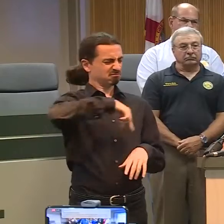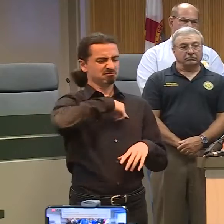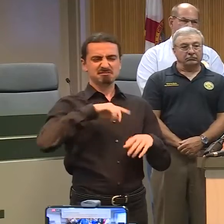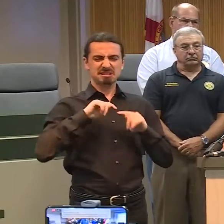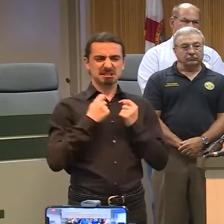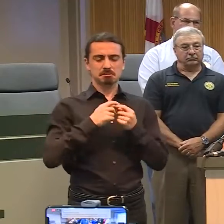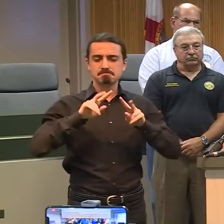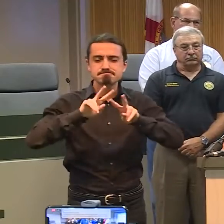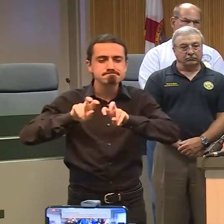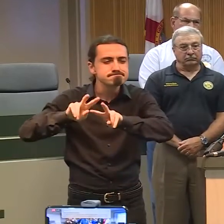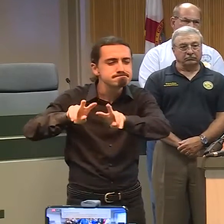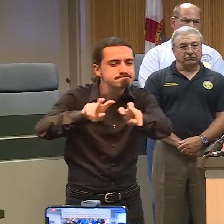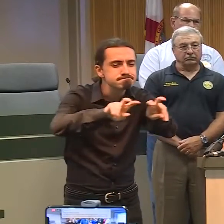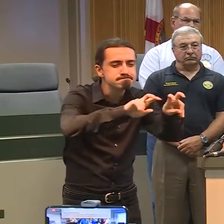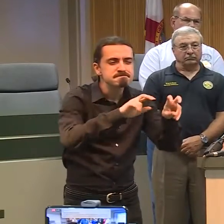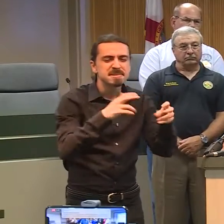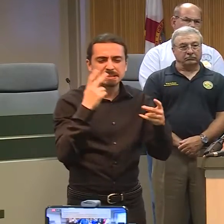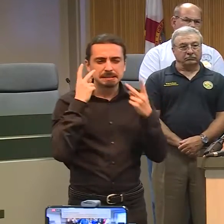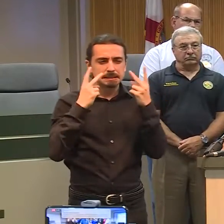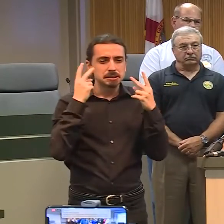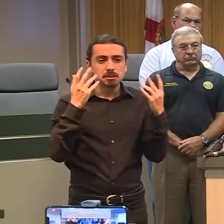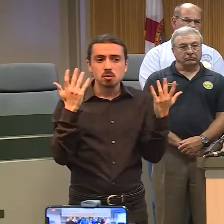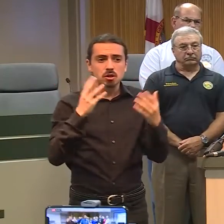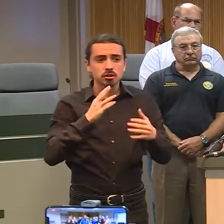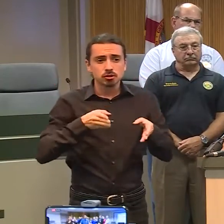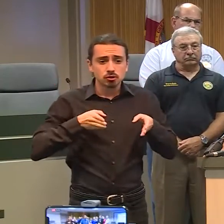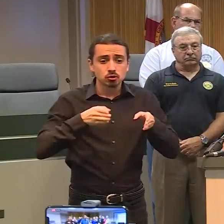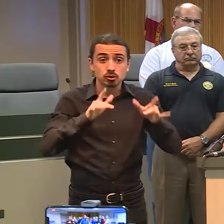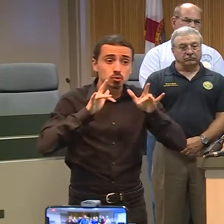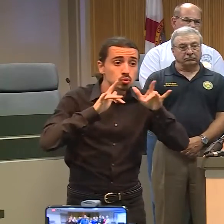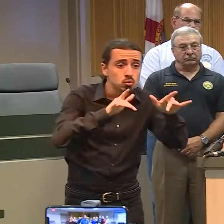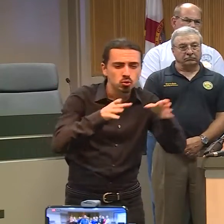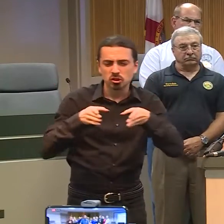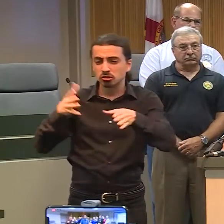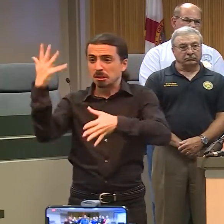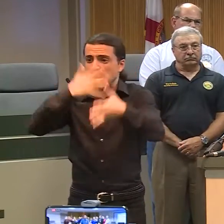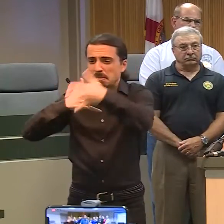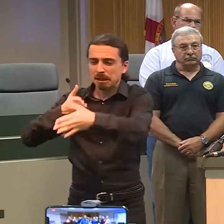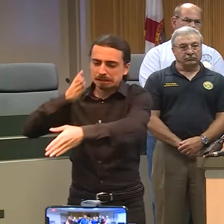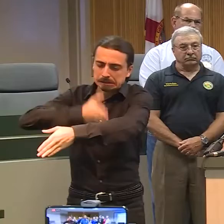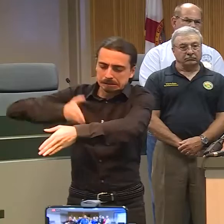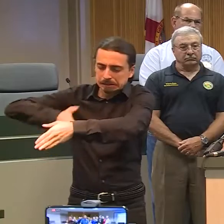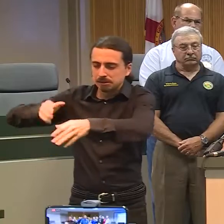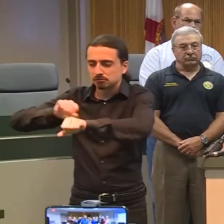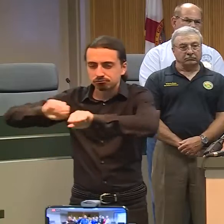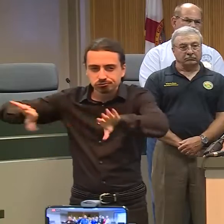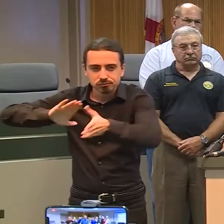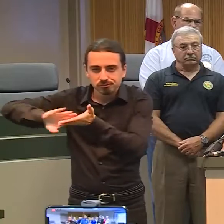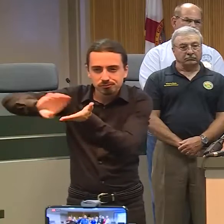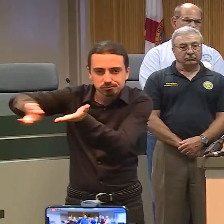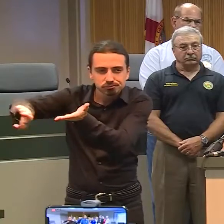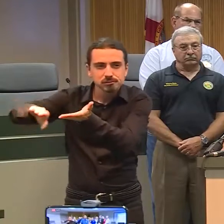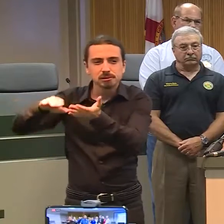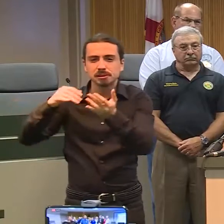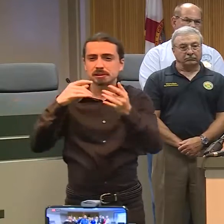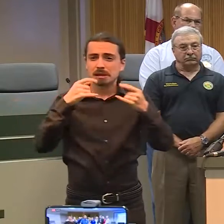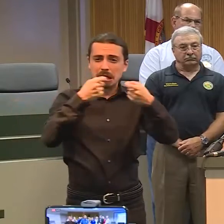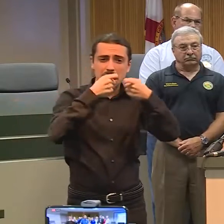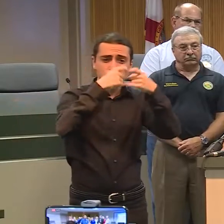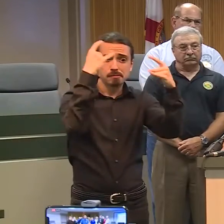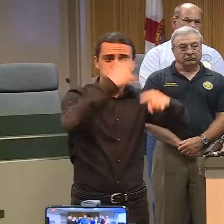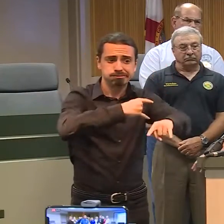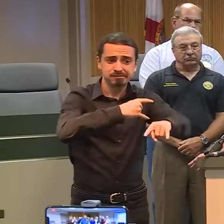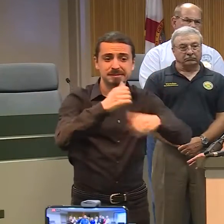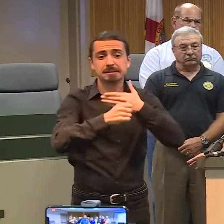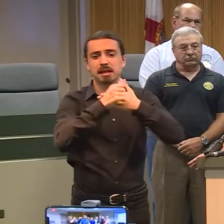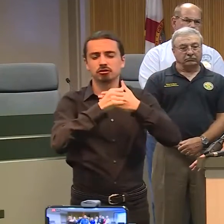to determine whether or not we have debris, whether or not we have flooding, or whether or not we have power outages, in every one of our pockets of our communities.